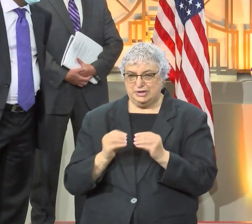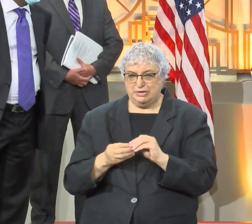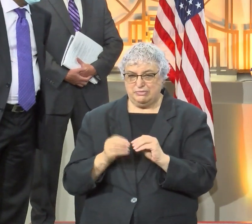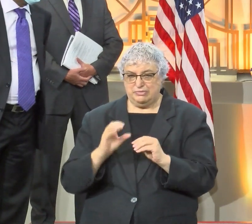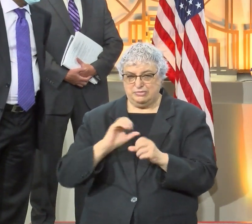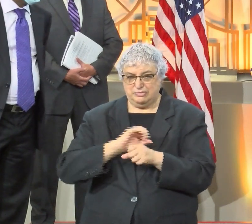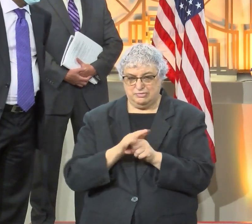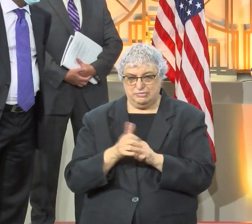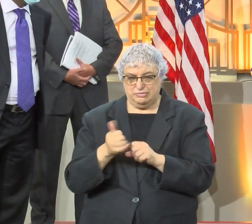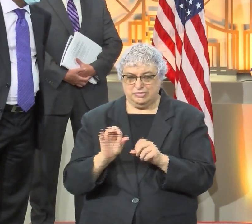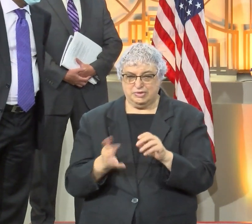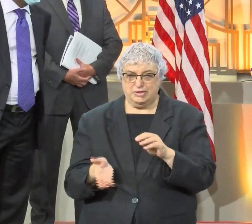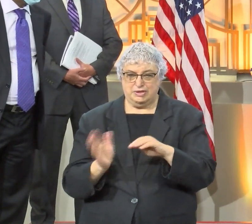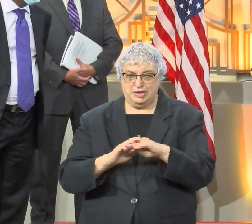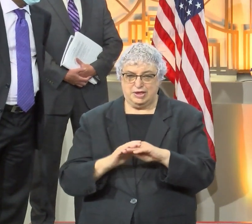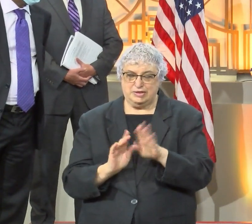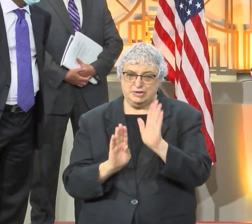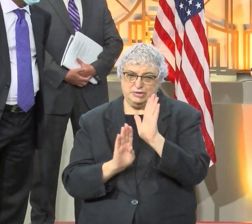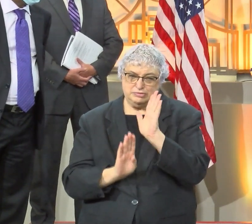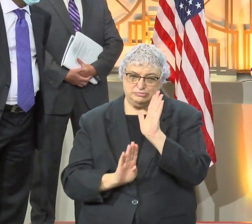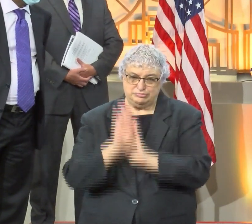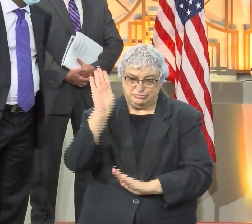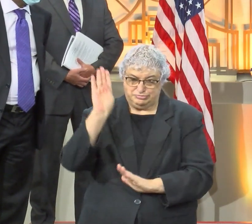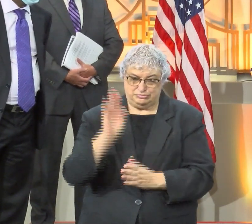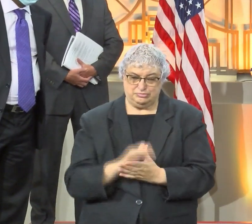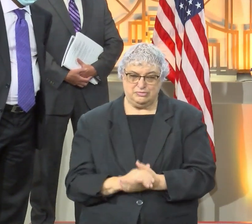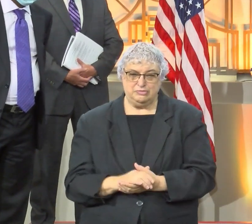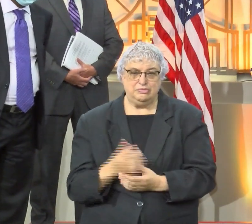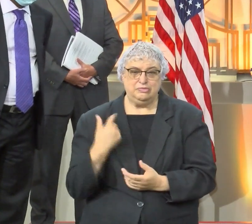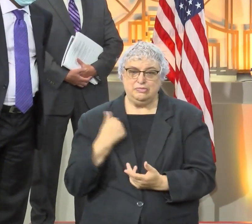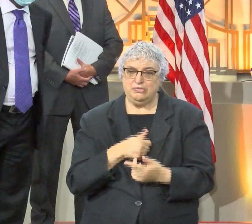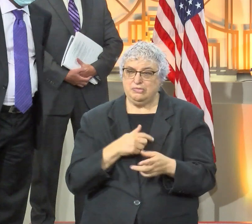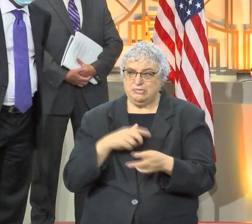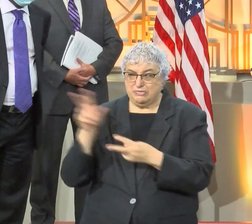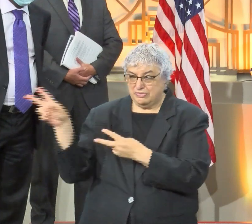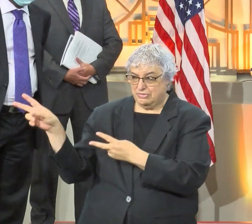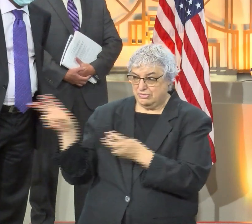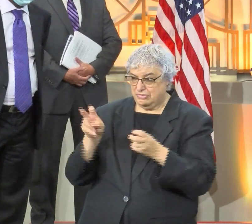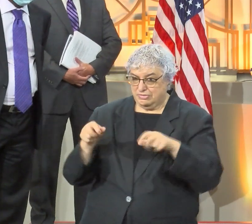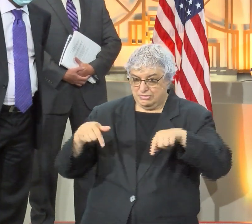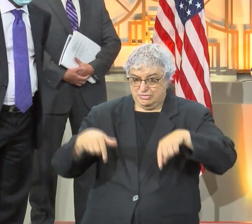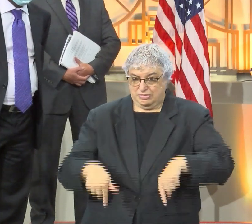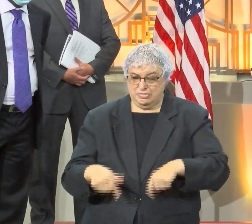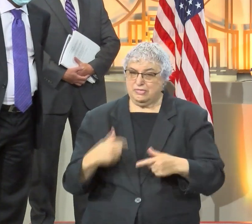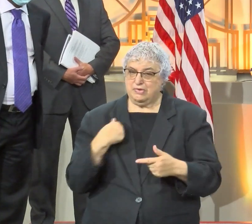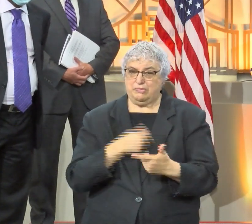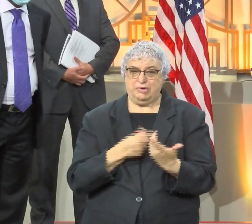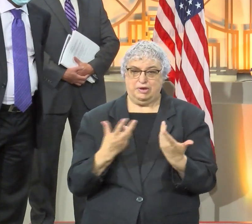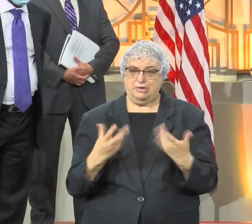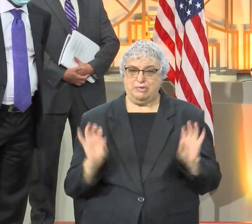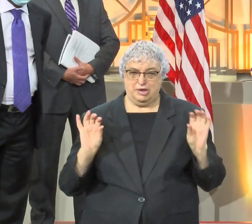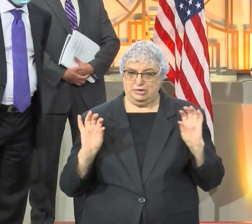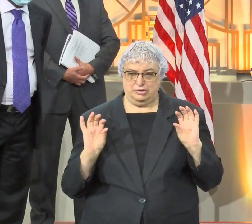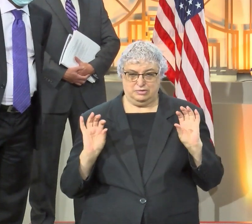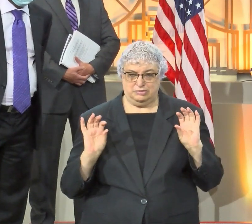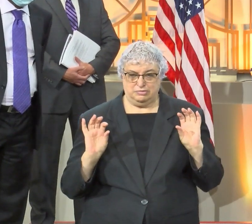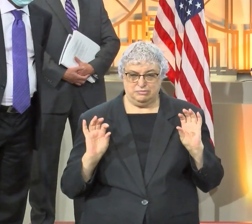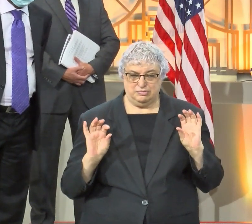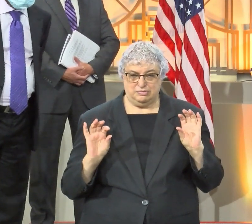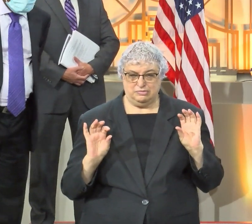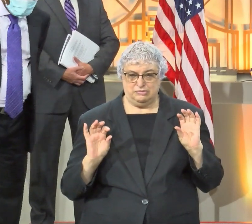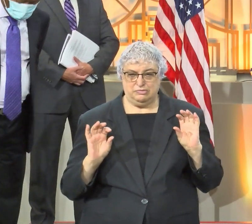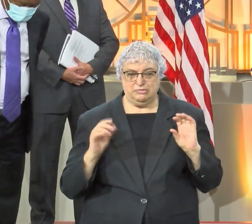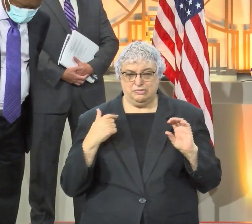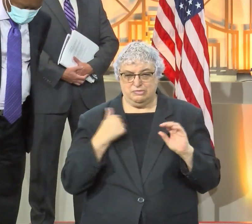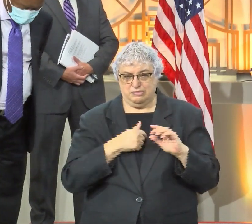coronavirus exposures and deaths are spiking. We want to avoid the same thing to happen here in Houston. Okay, we're moving in the